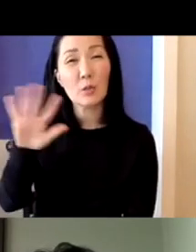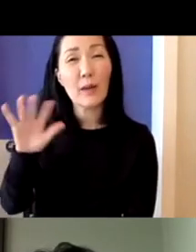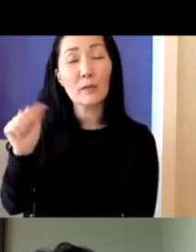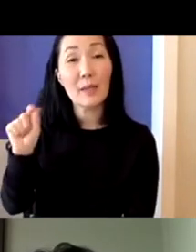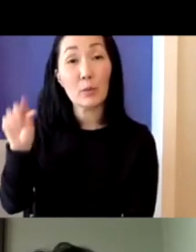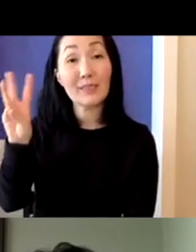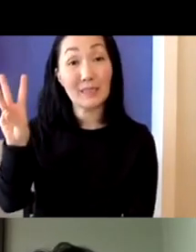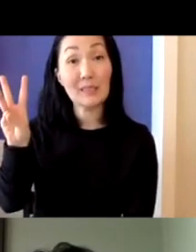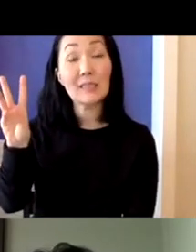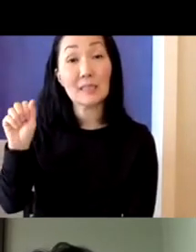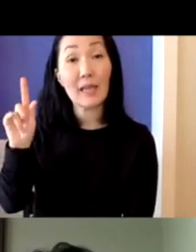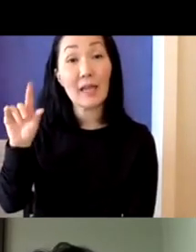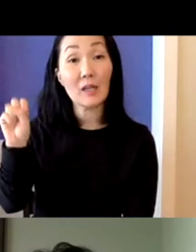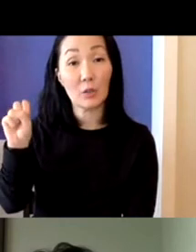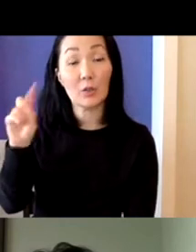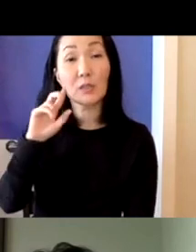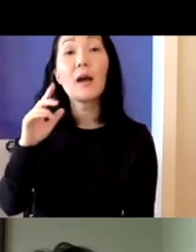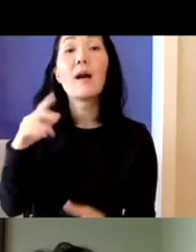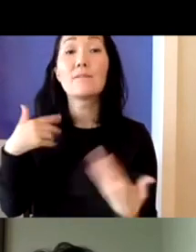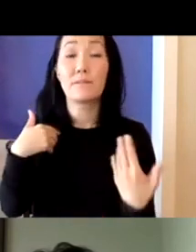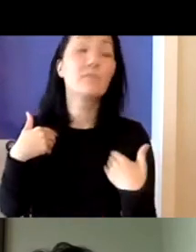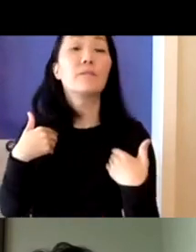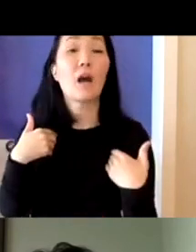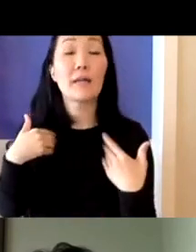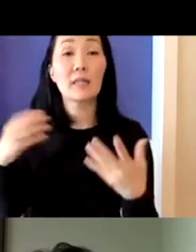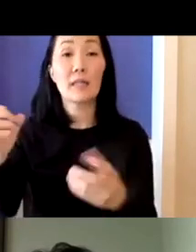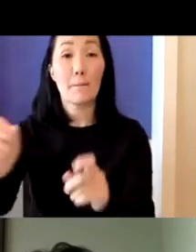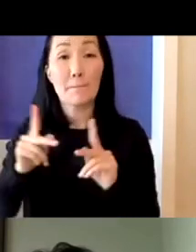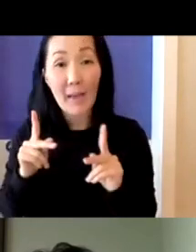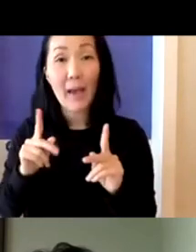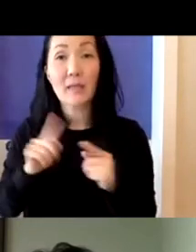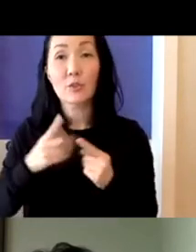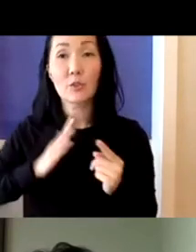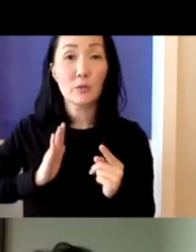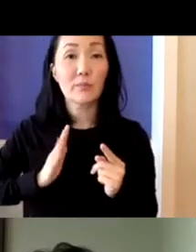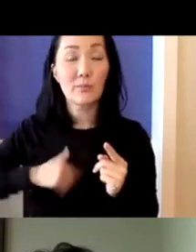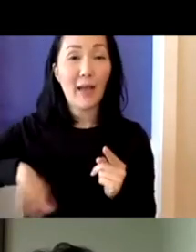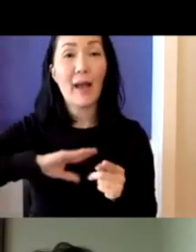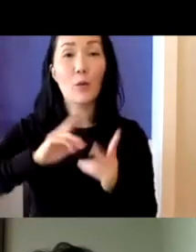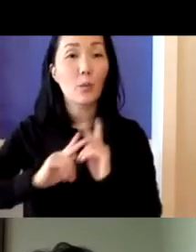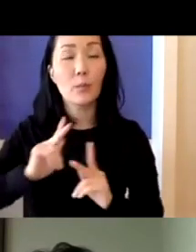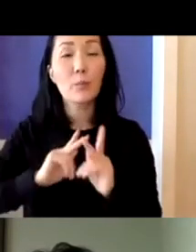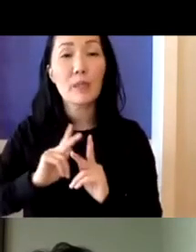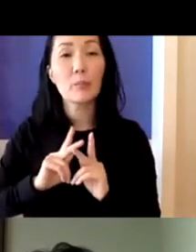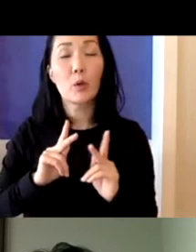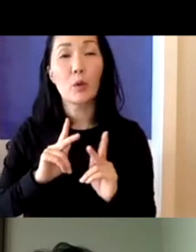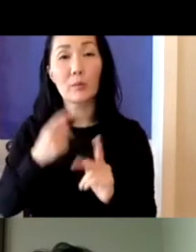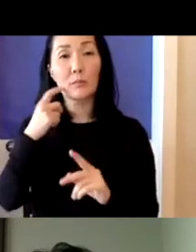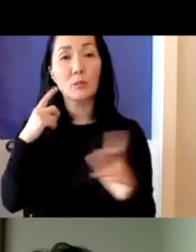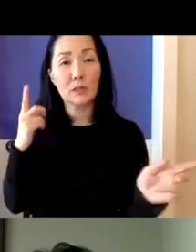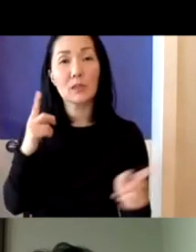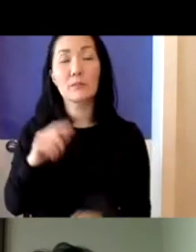after 2003 after being in court since 1977. But those partnerships, you know, going